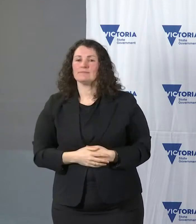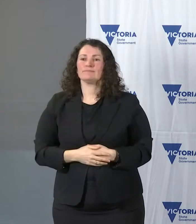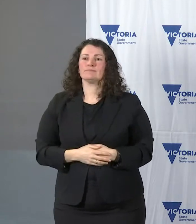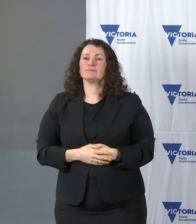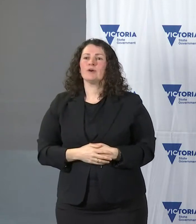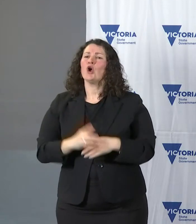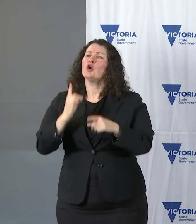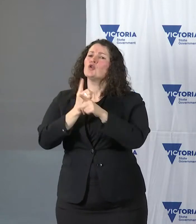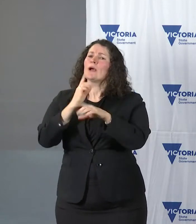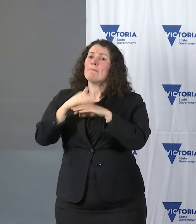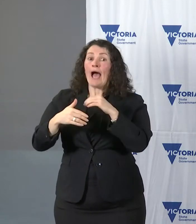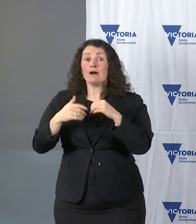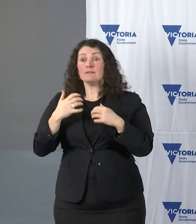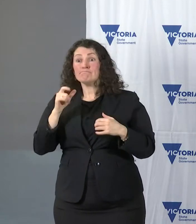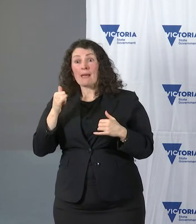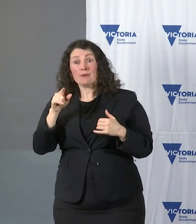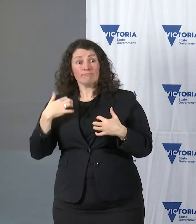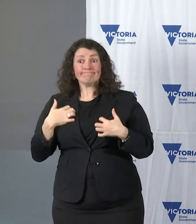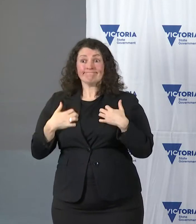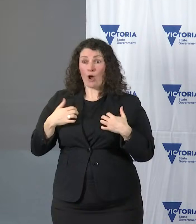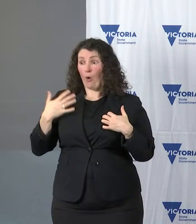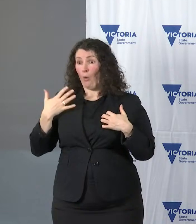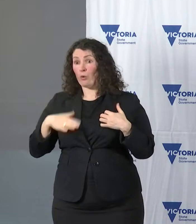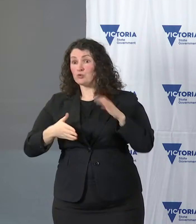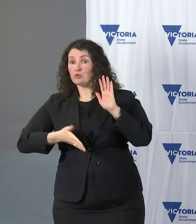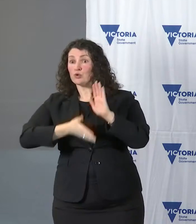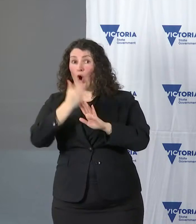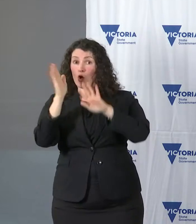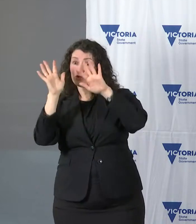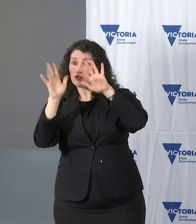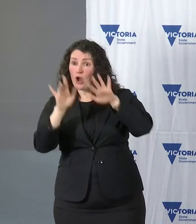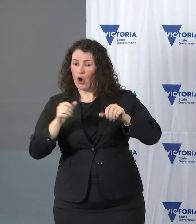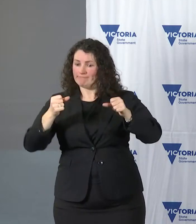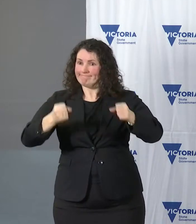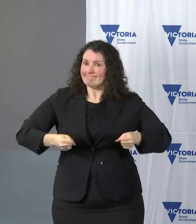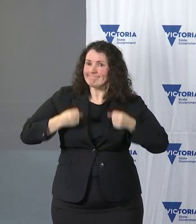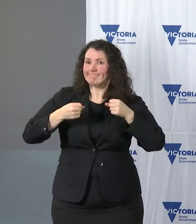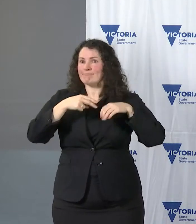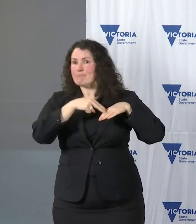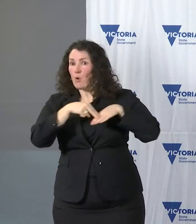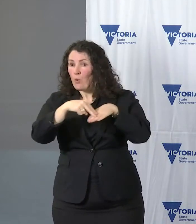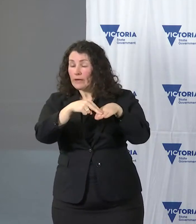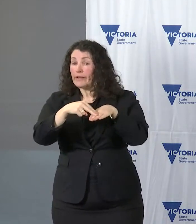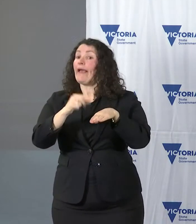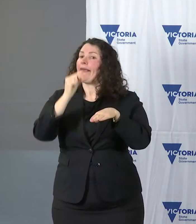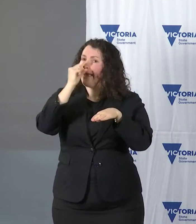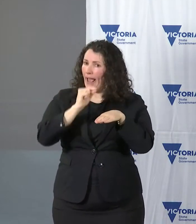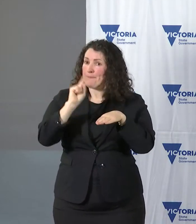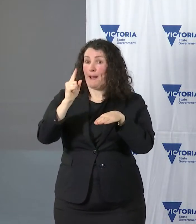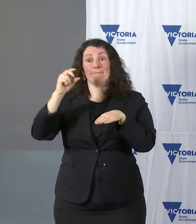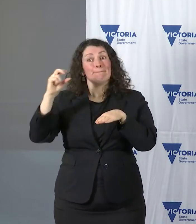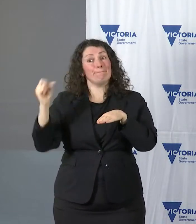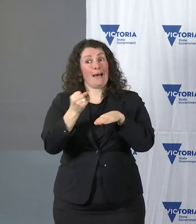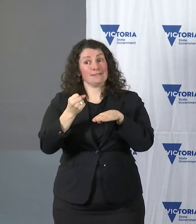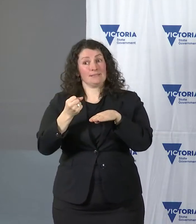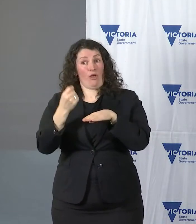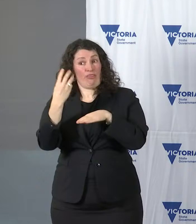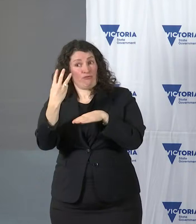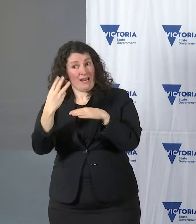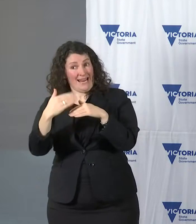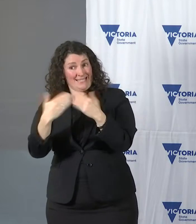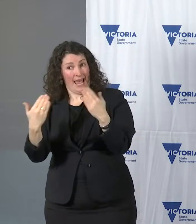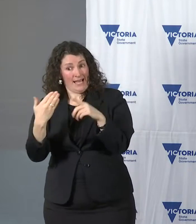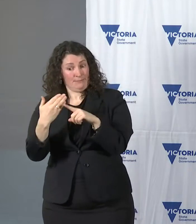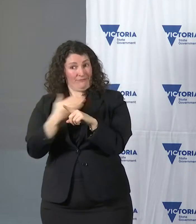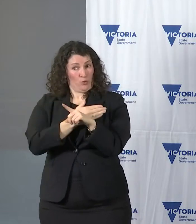that test, because you need a negative test for everyone in your household who's 12 and over. That may mean getting a test close to